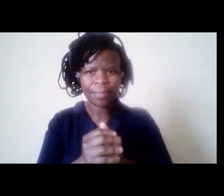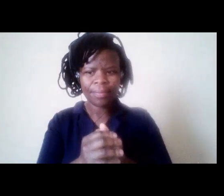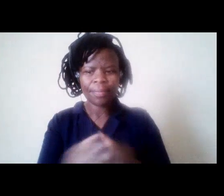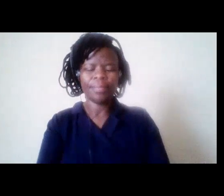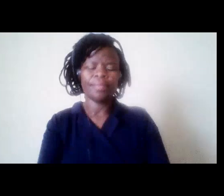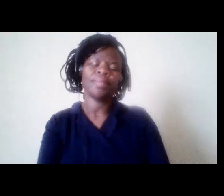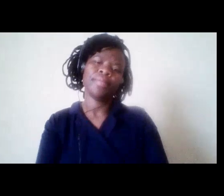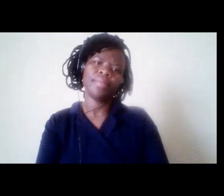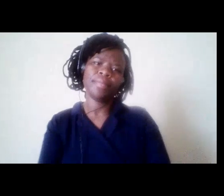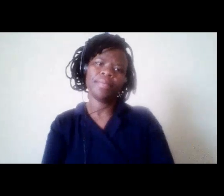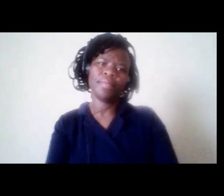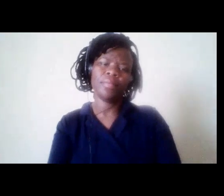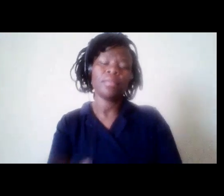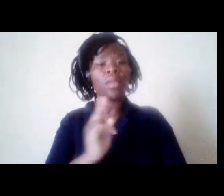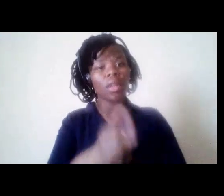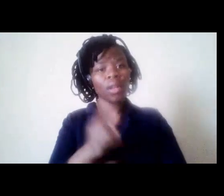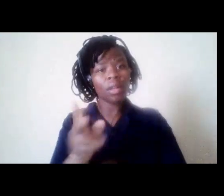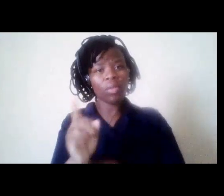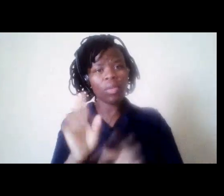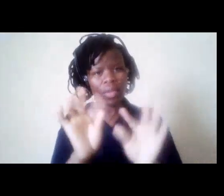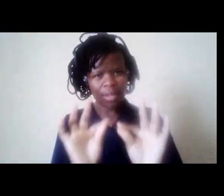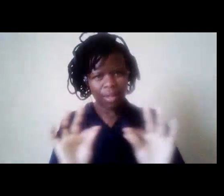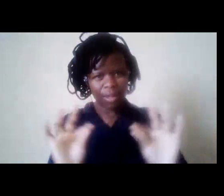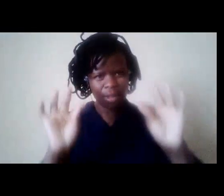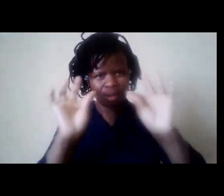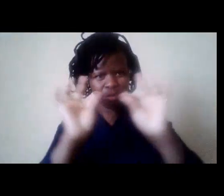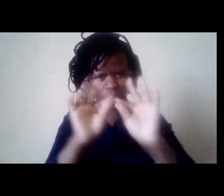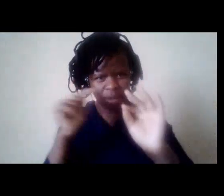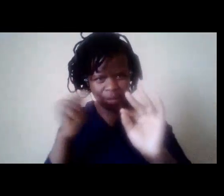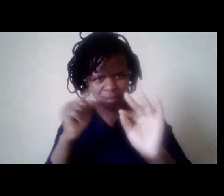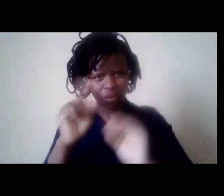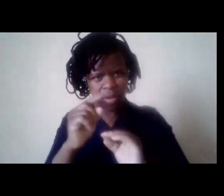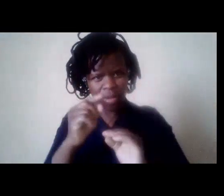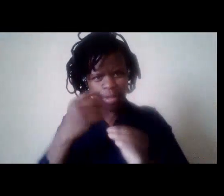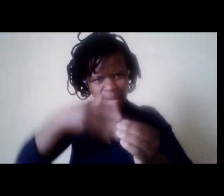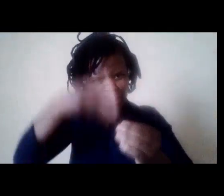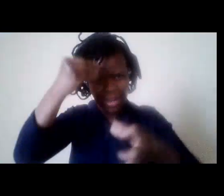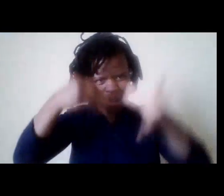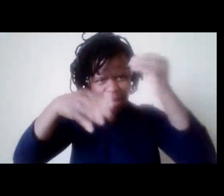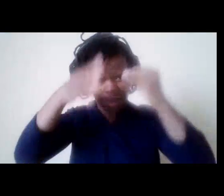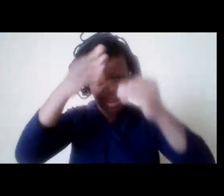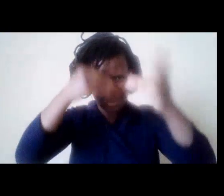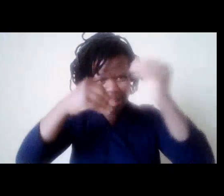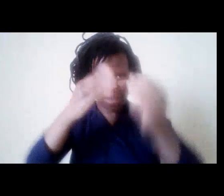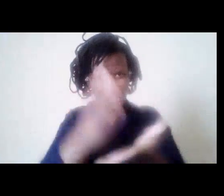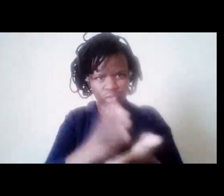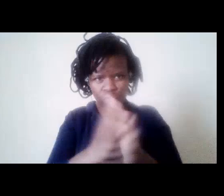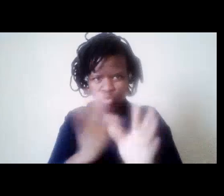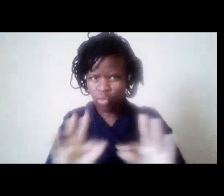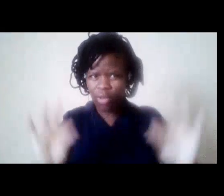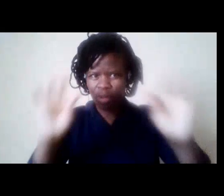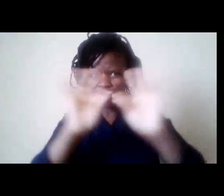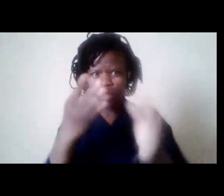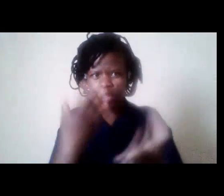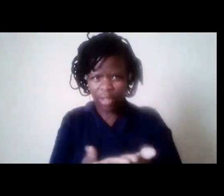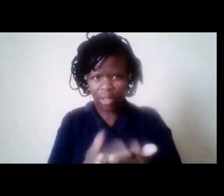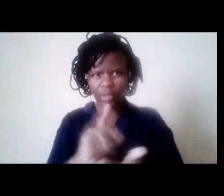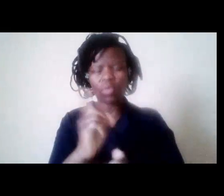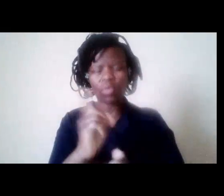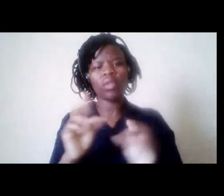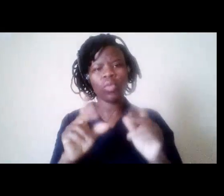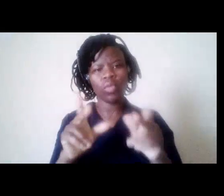it's the importance of that incidental learning. You see, it's very critical for that to be brought to the